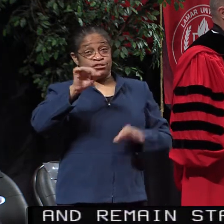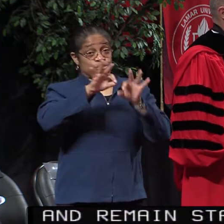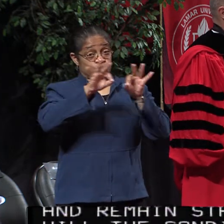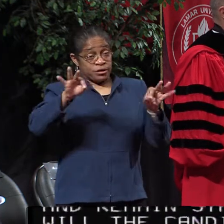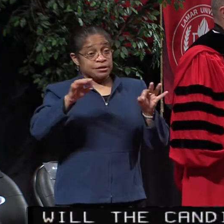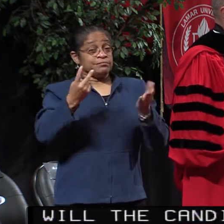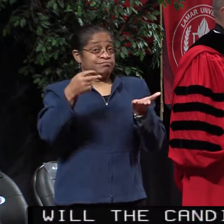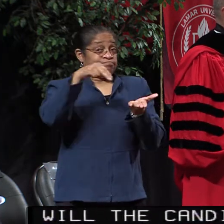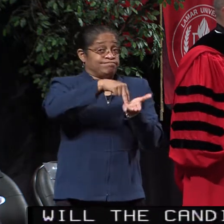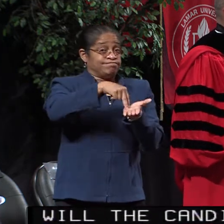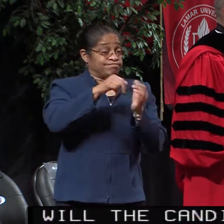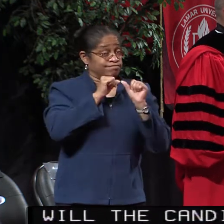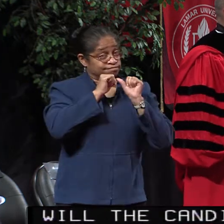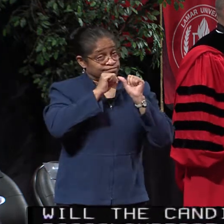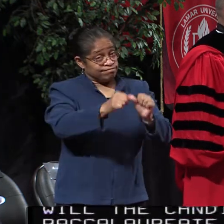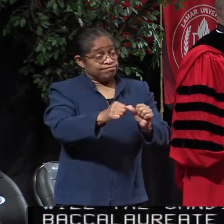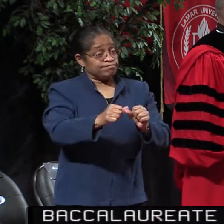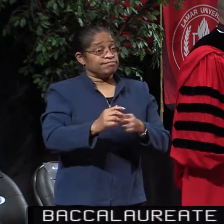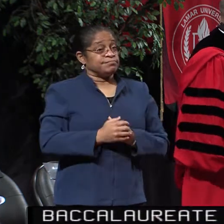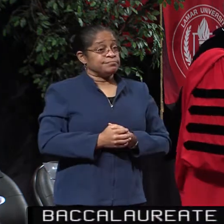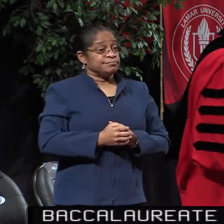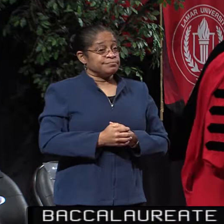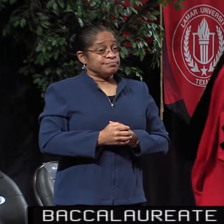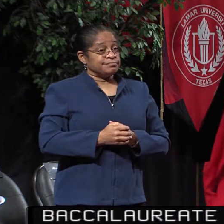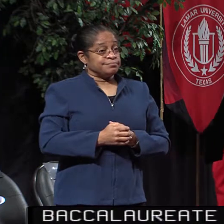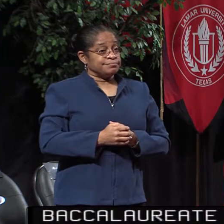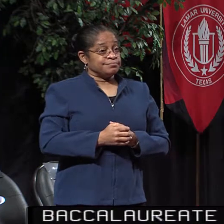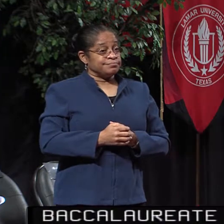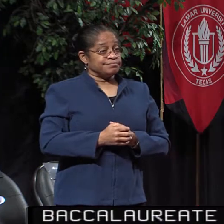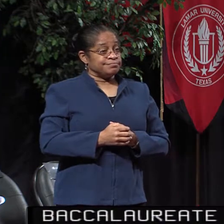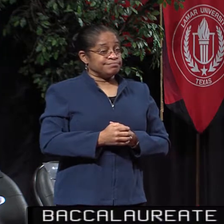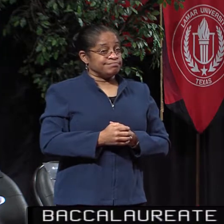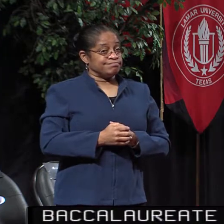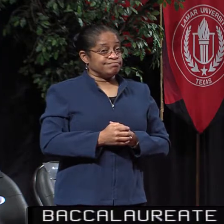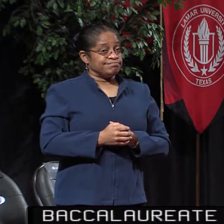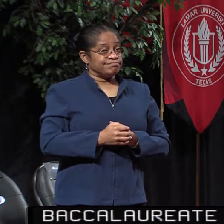degrees please stand and remain standing?